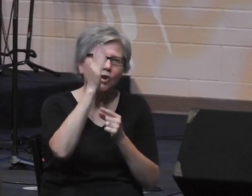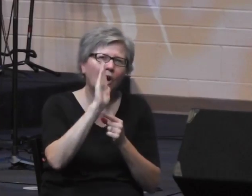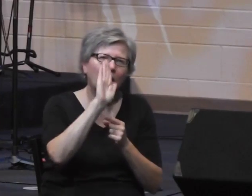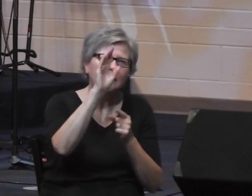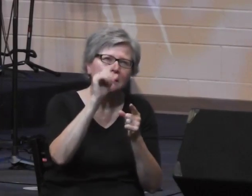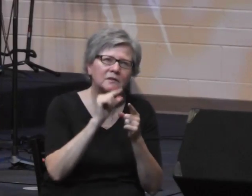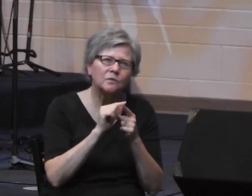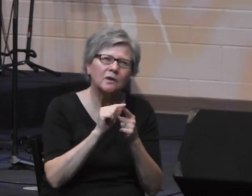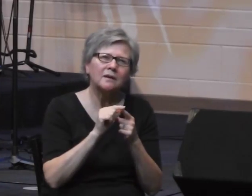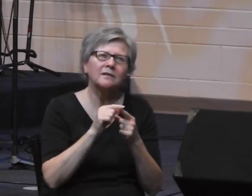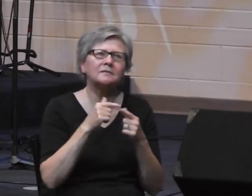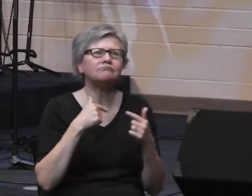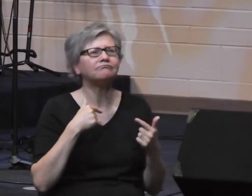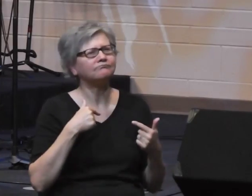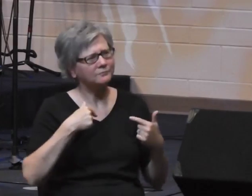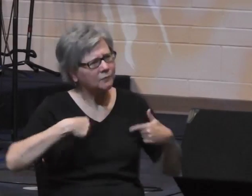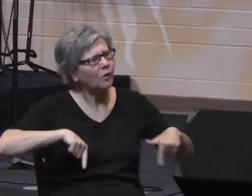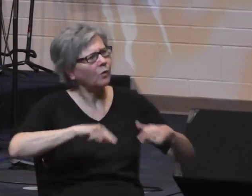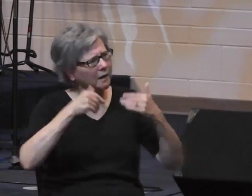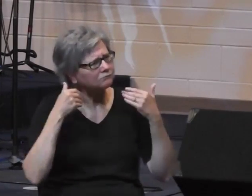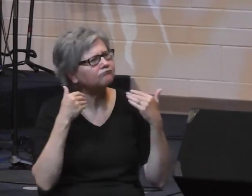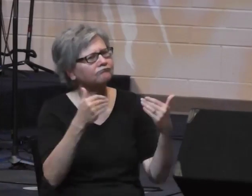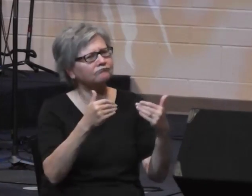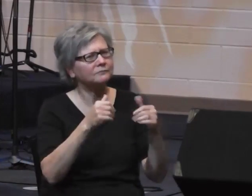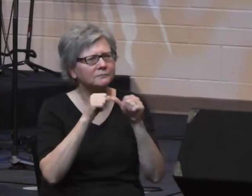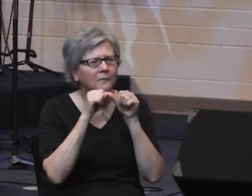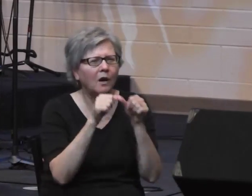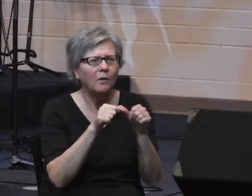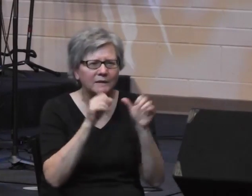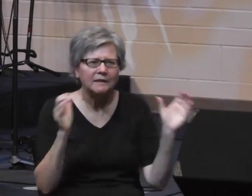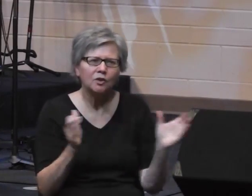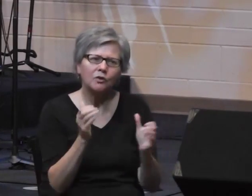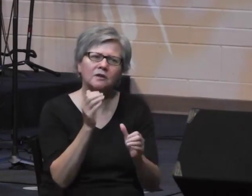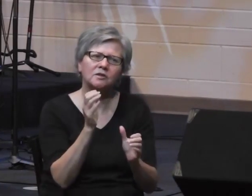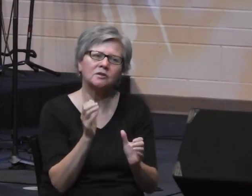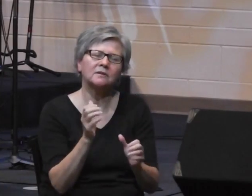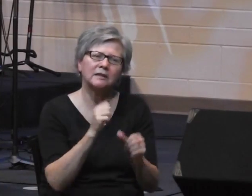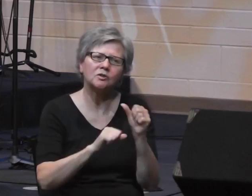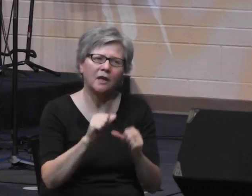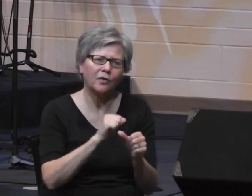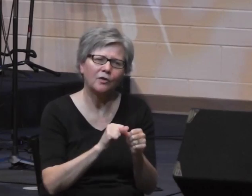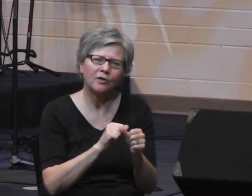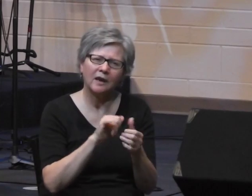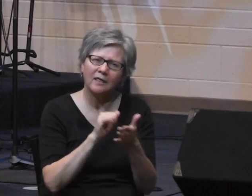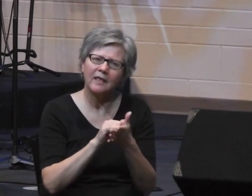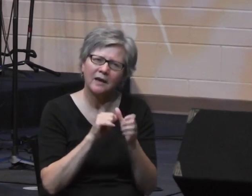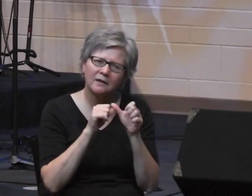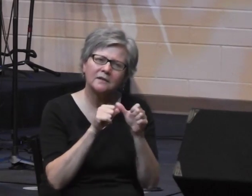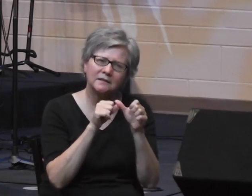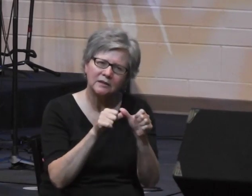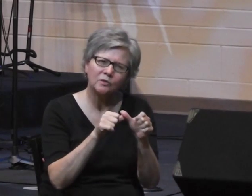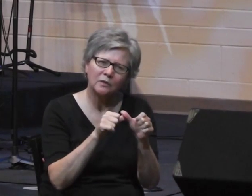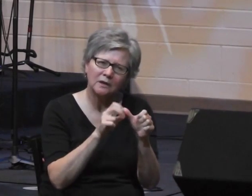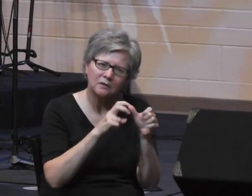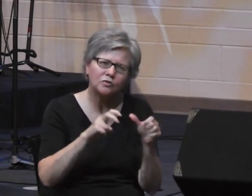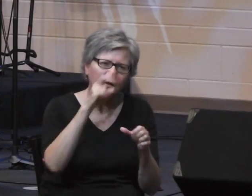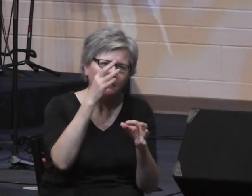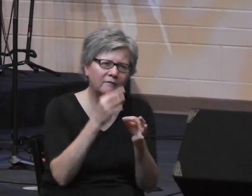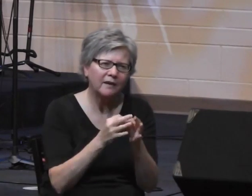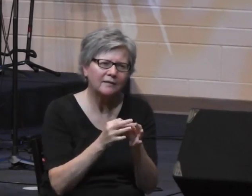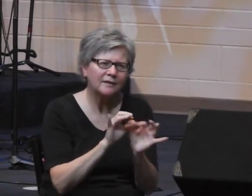serve, may we be people who relentlessly encourage one another in this continuing of